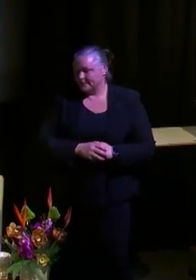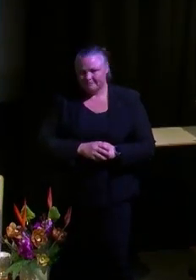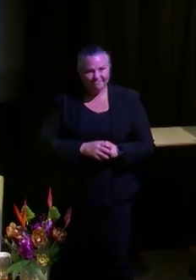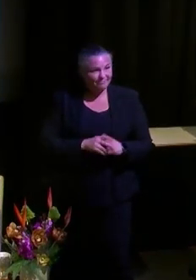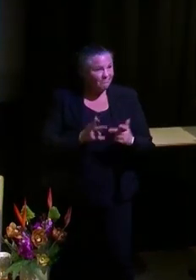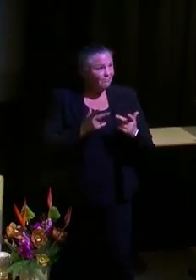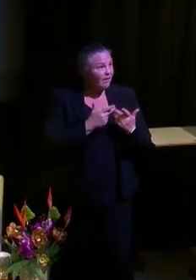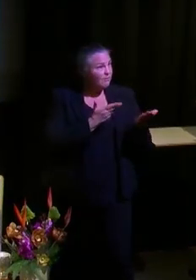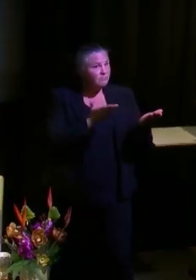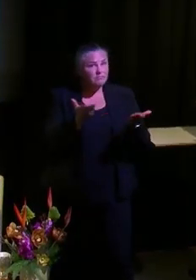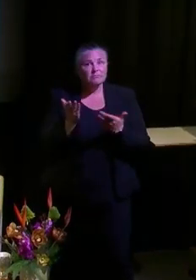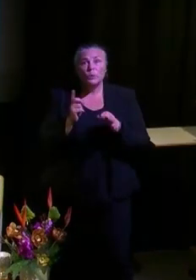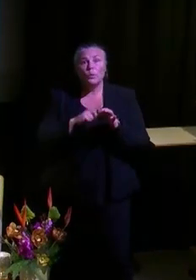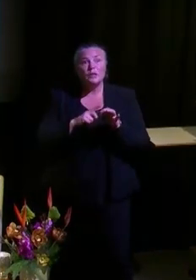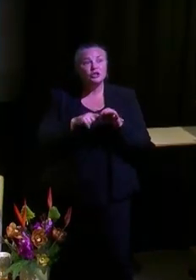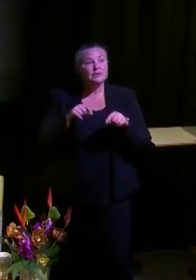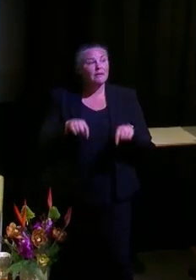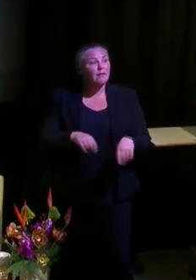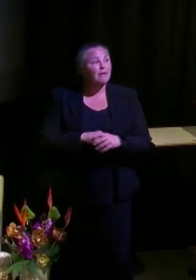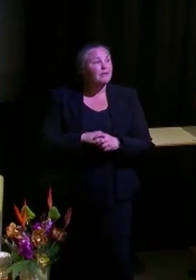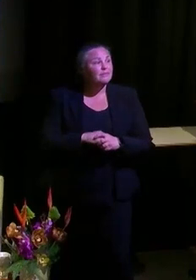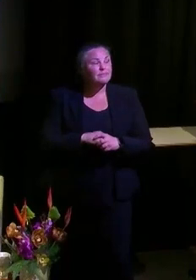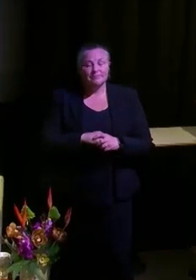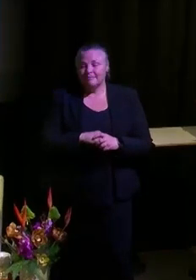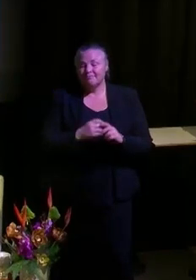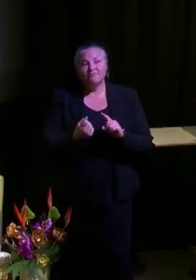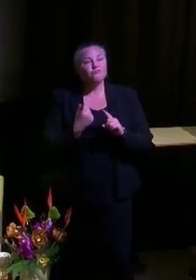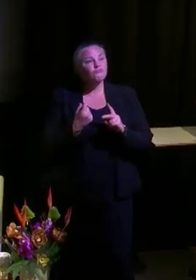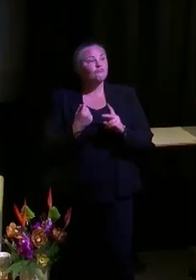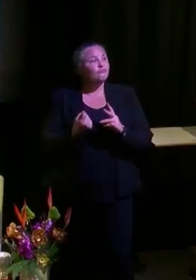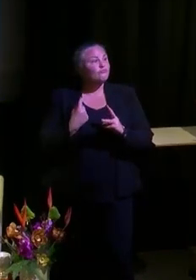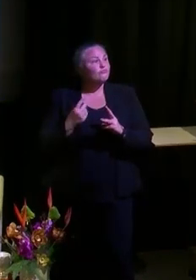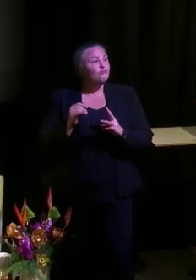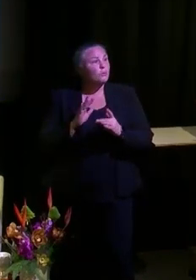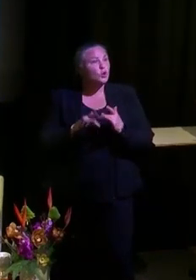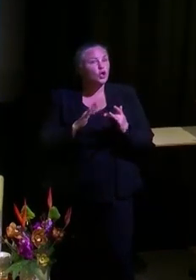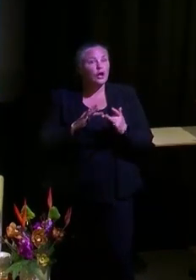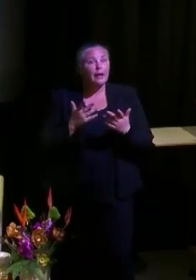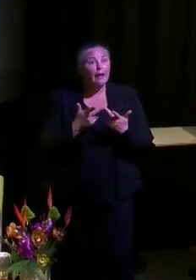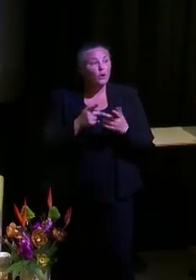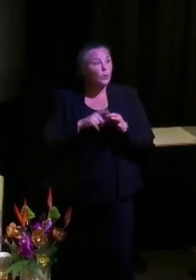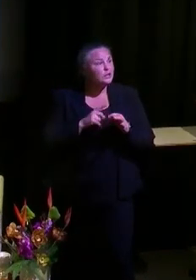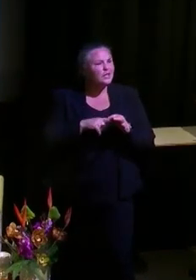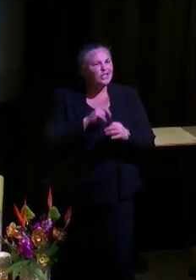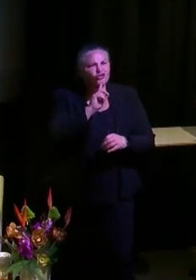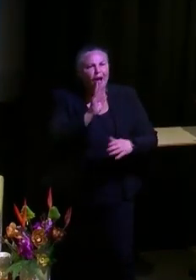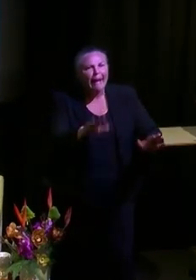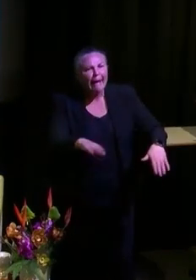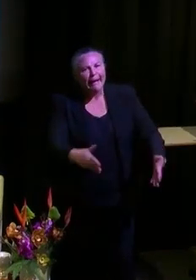Yeah. I was wondering if there's any questions in the room. We've got some coming through on digital, but... Come on, don't be